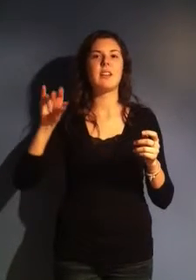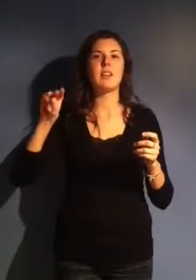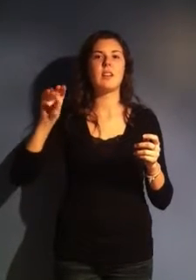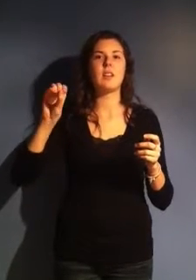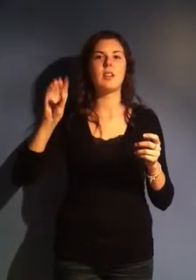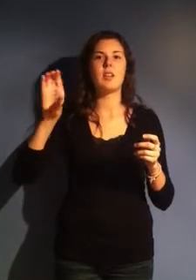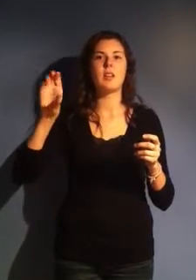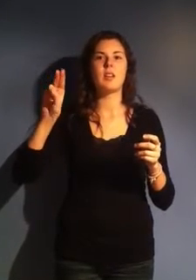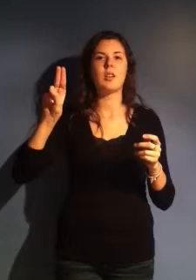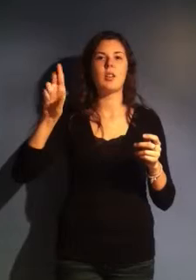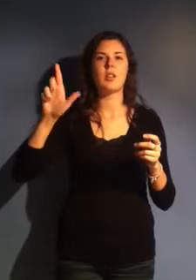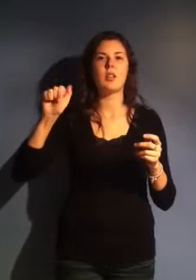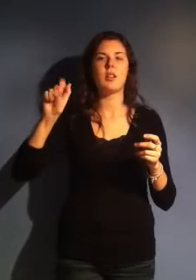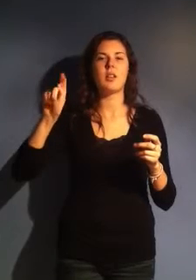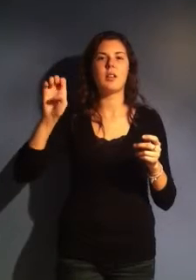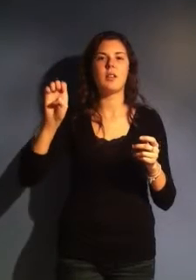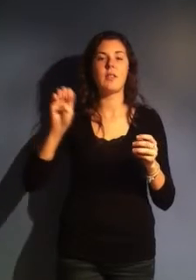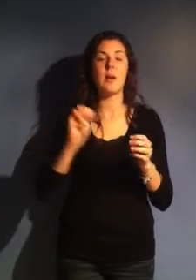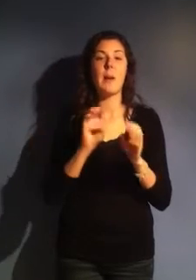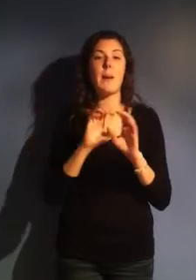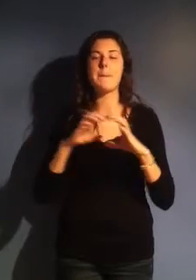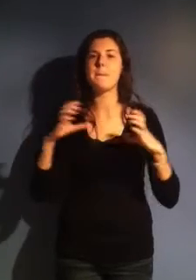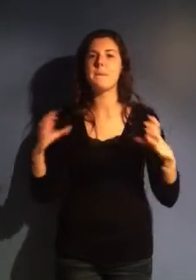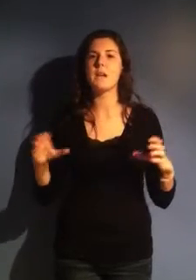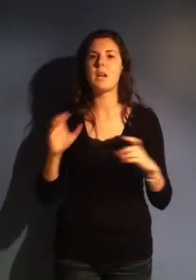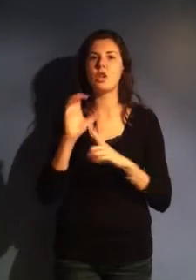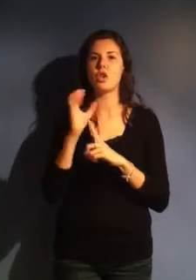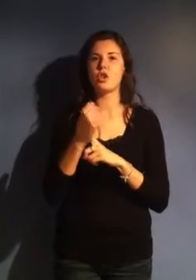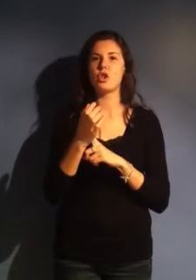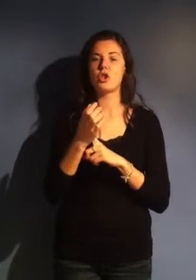before you leave, you take the small culture. You have 3 mils,